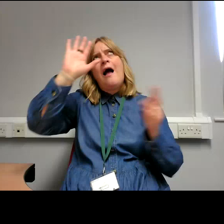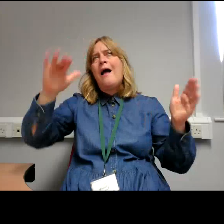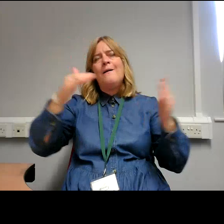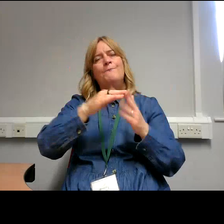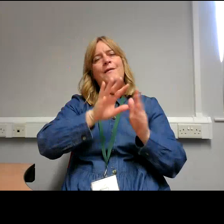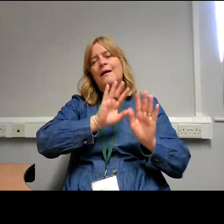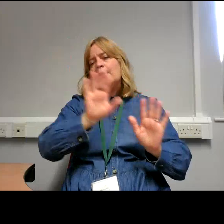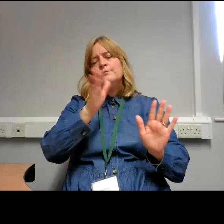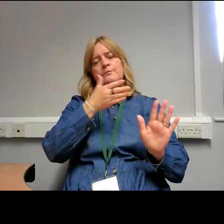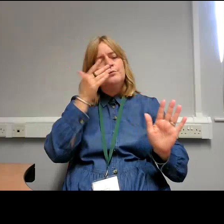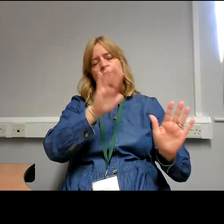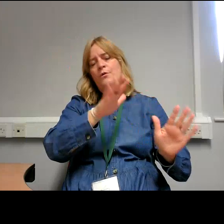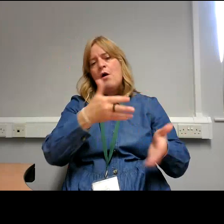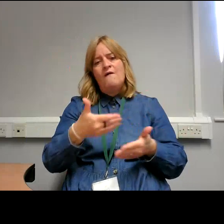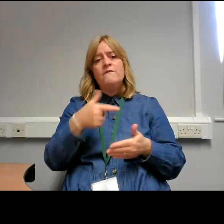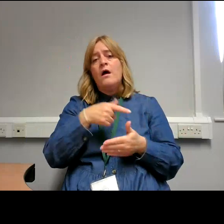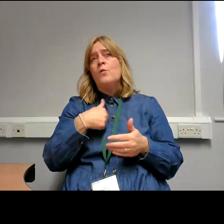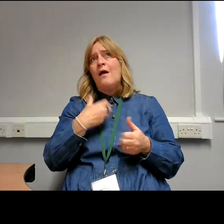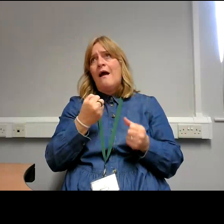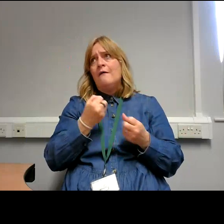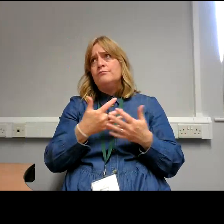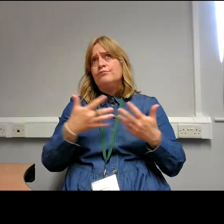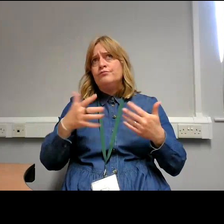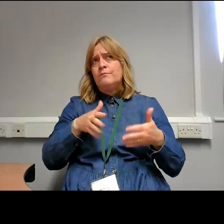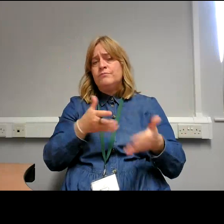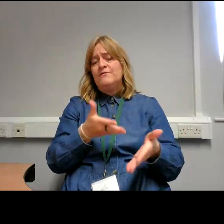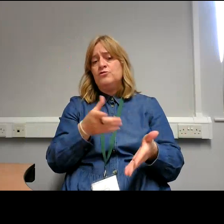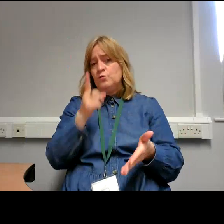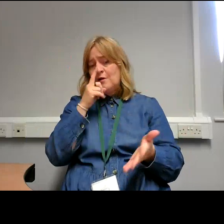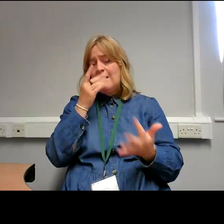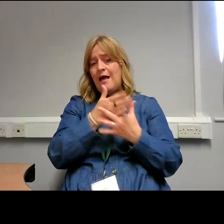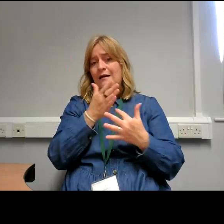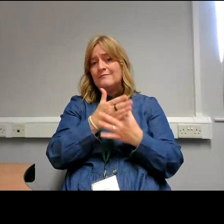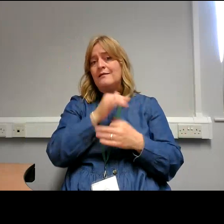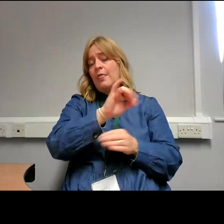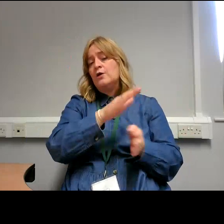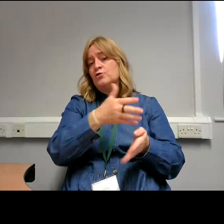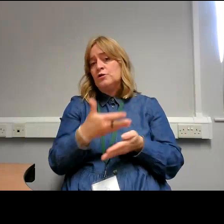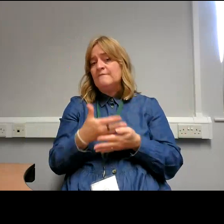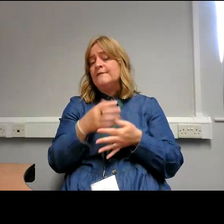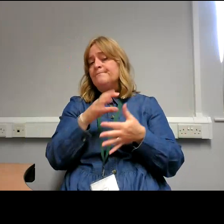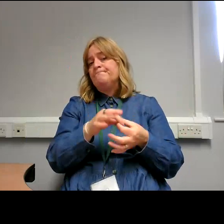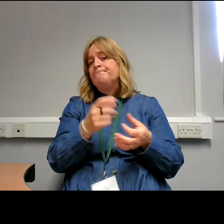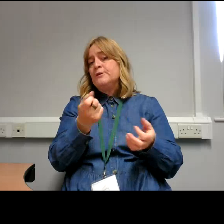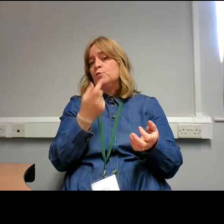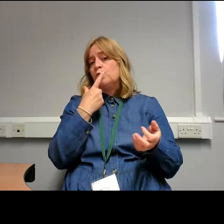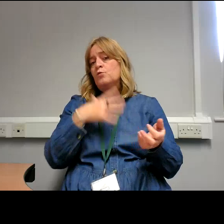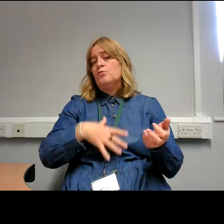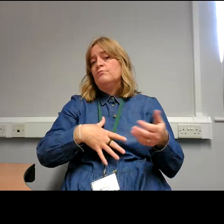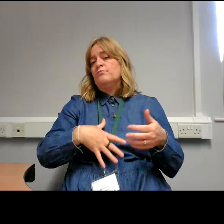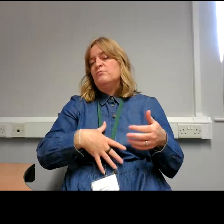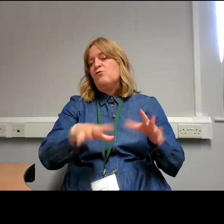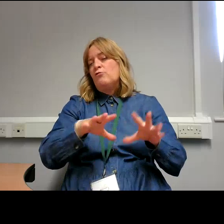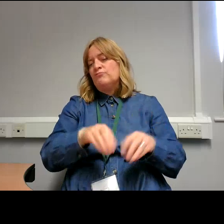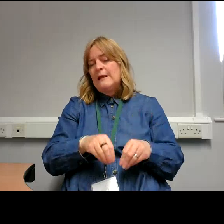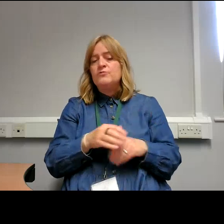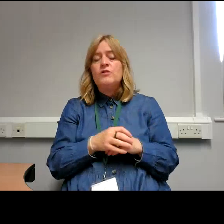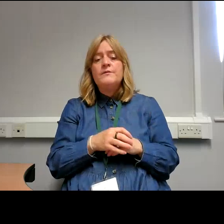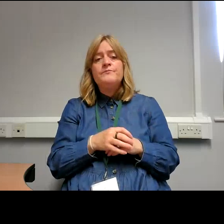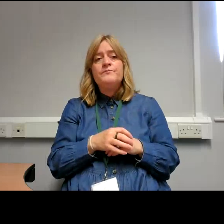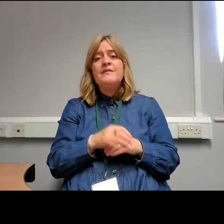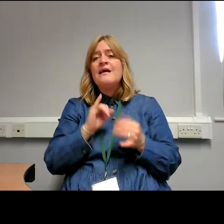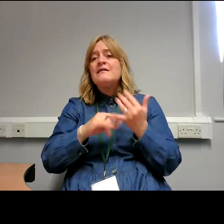So provision is quite wide across Derbyshire to access those services. Okay, Sarah has a second question.